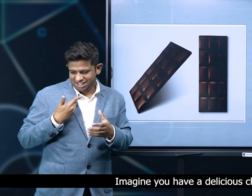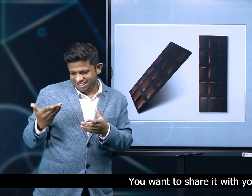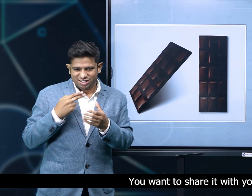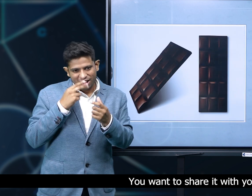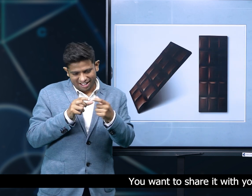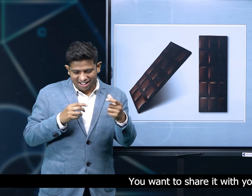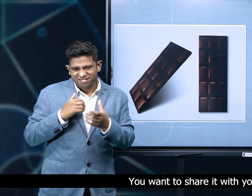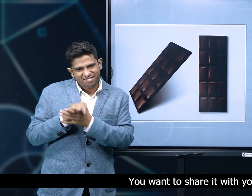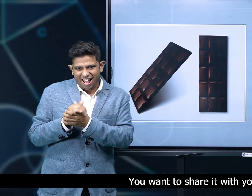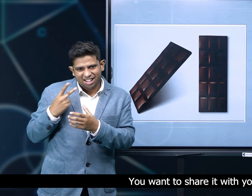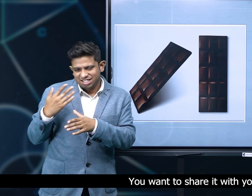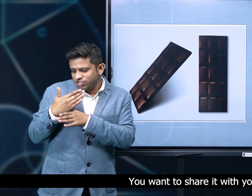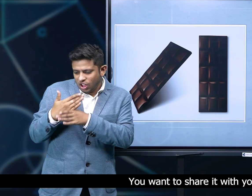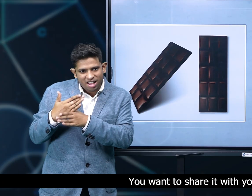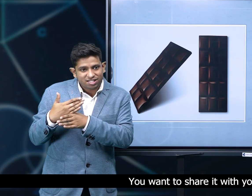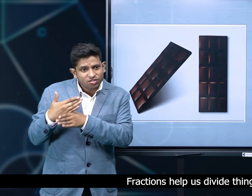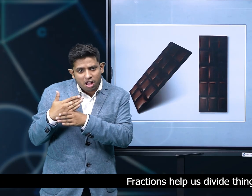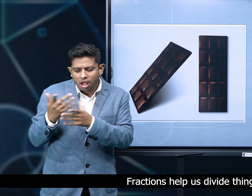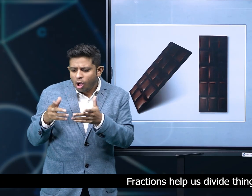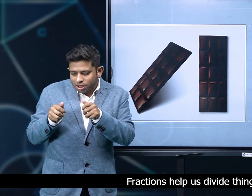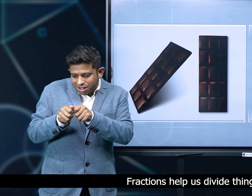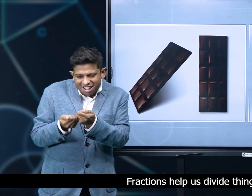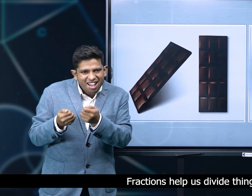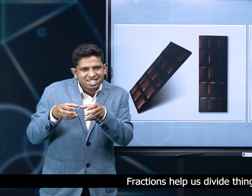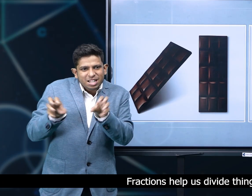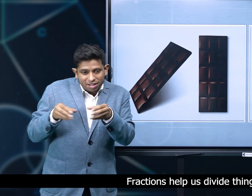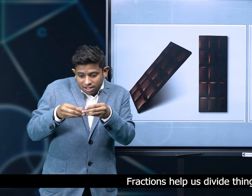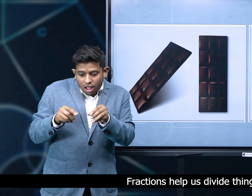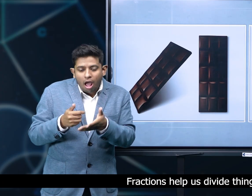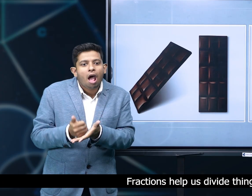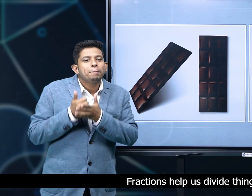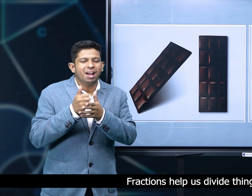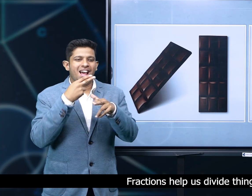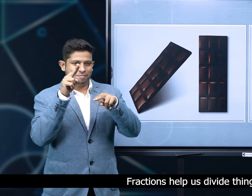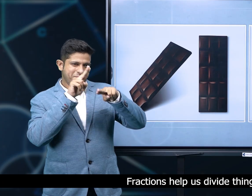You want to share it with your friends. Fractions help us divide things equally.